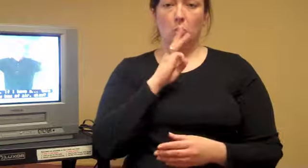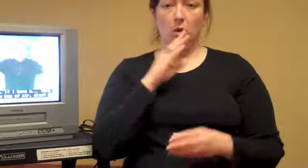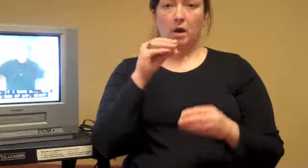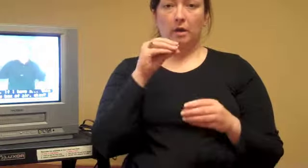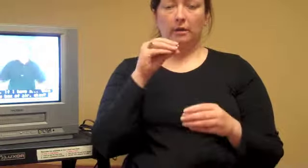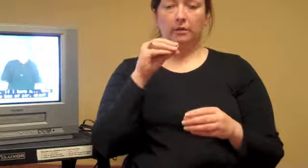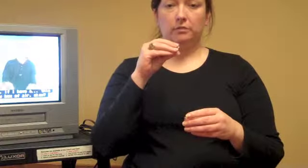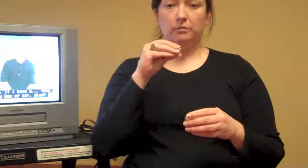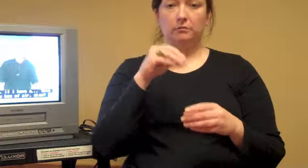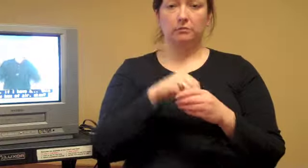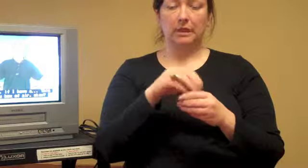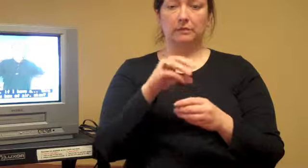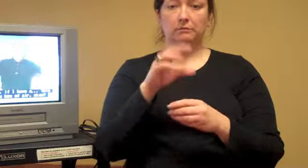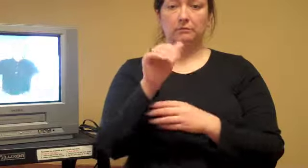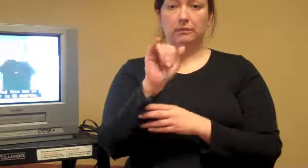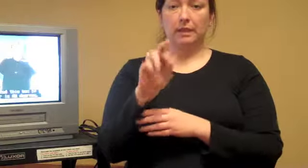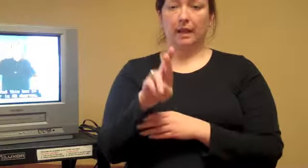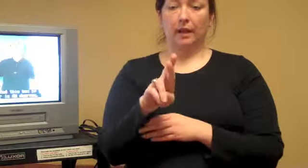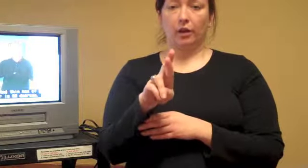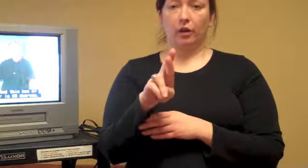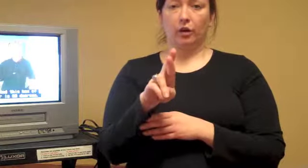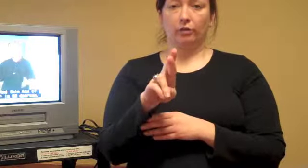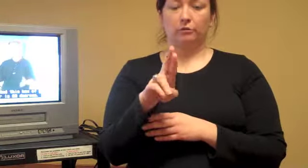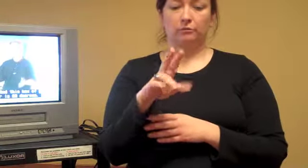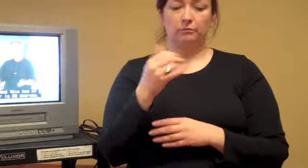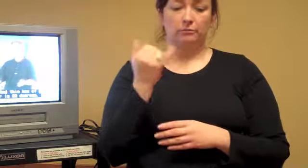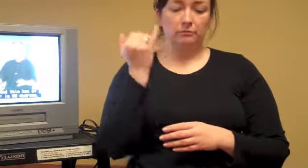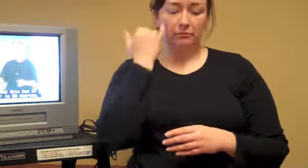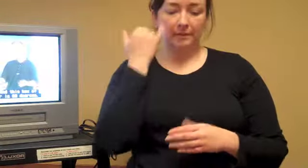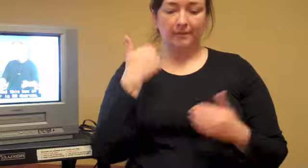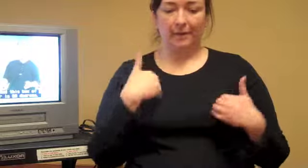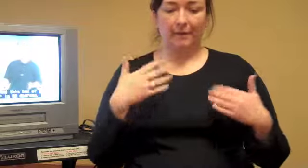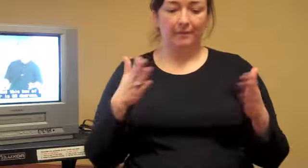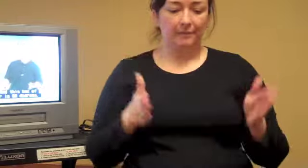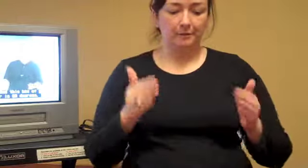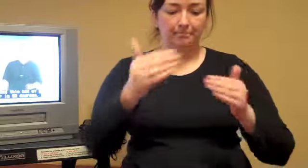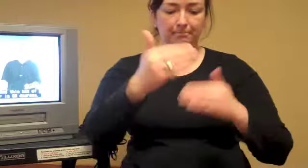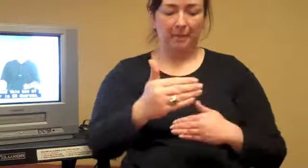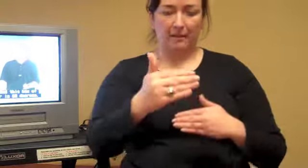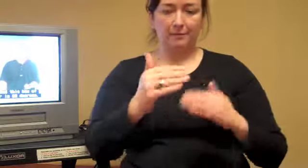my box of air. Okay. And this box of air is 80 degrees.